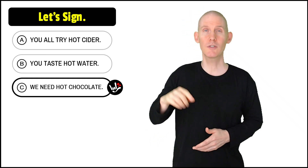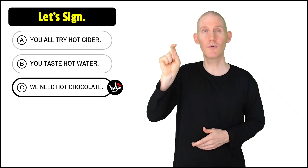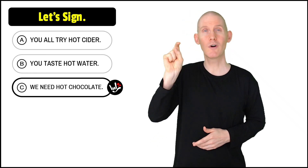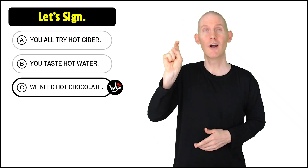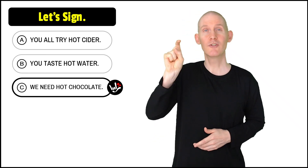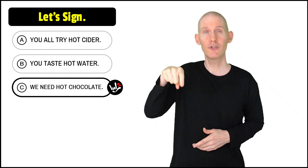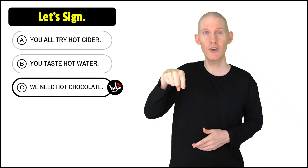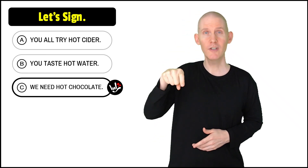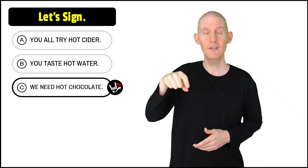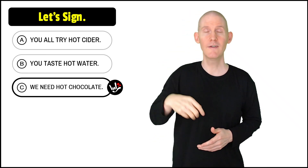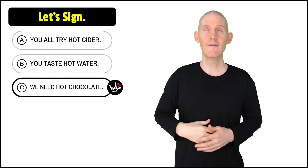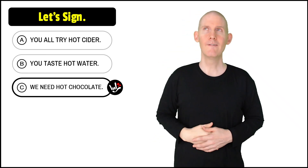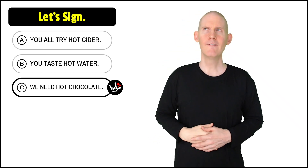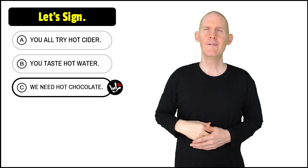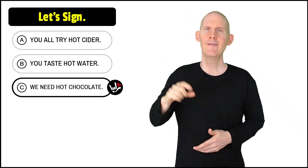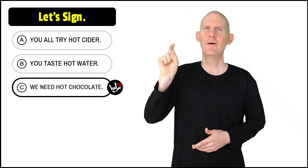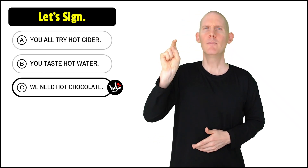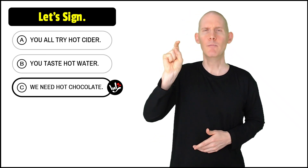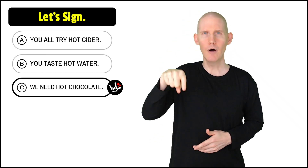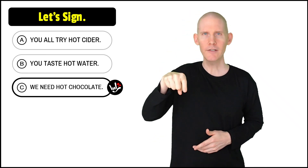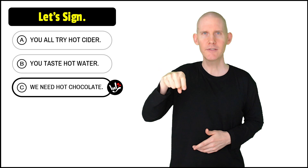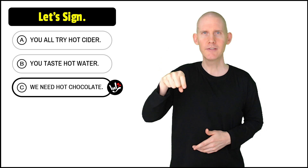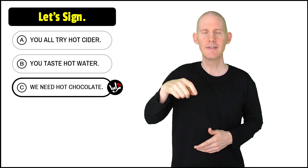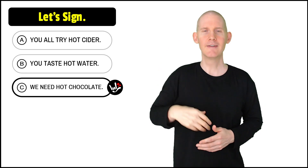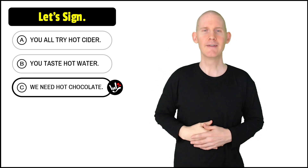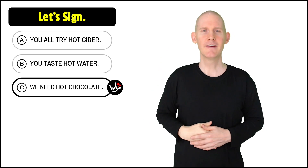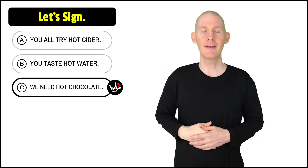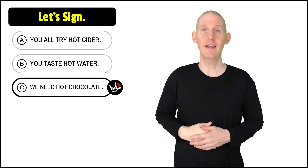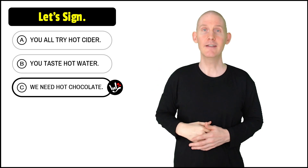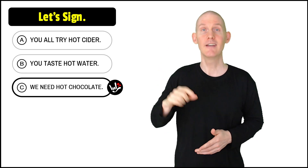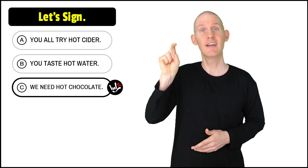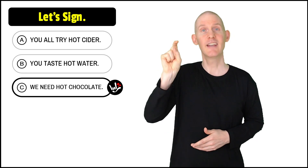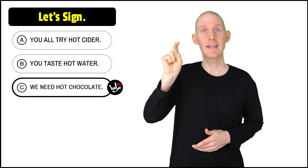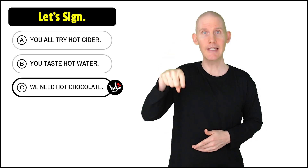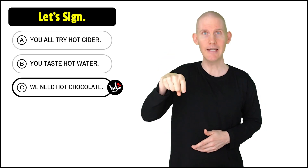for should, must, and need.